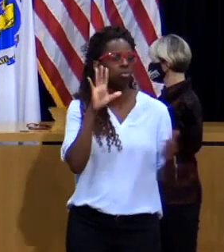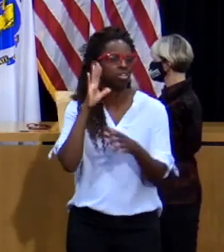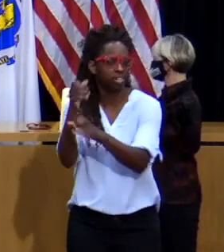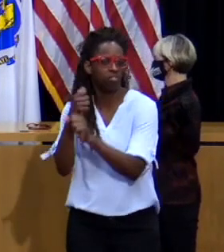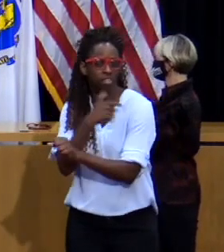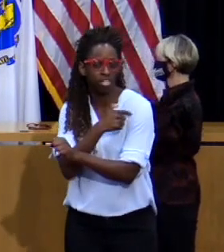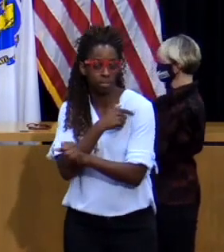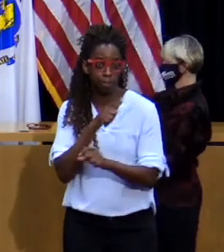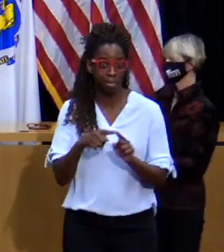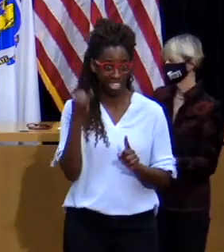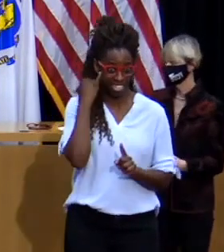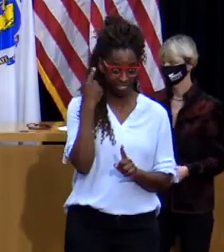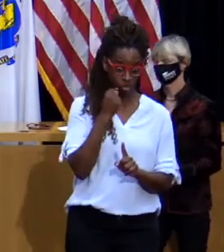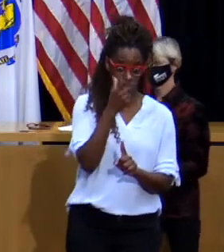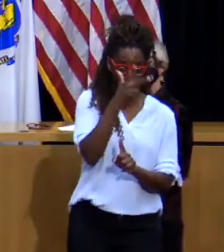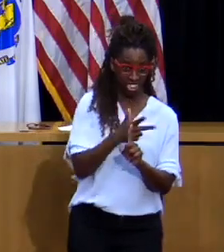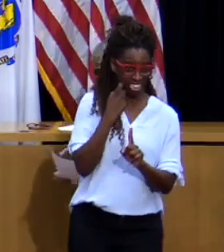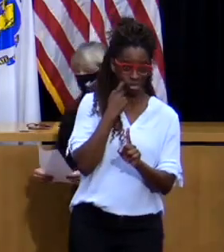before.